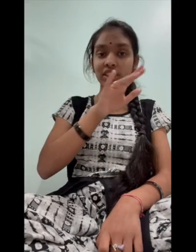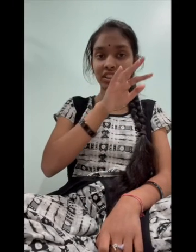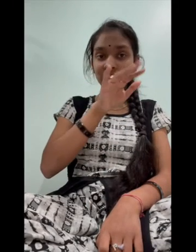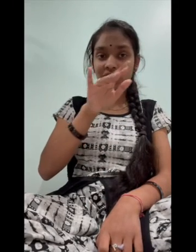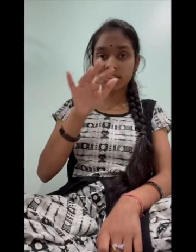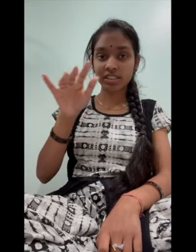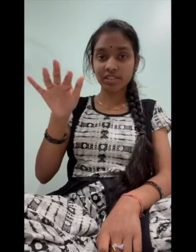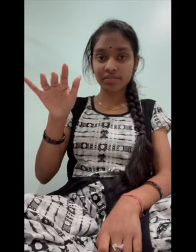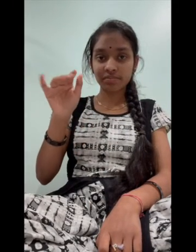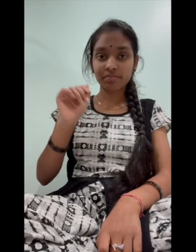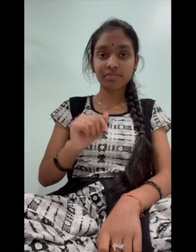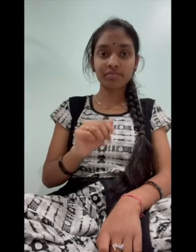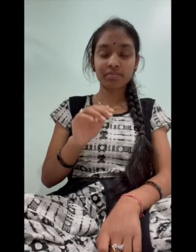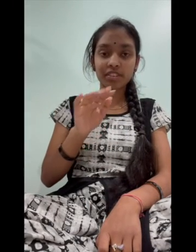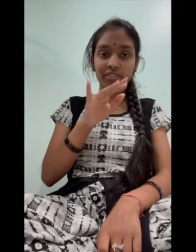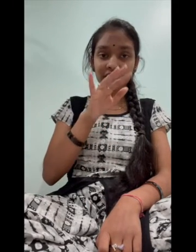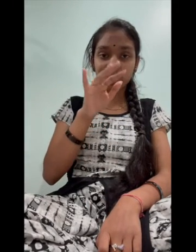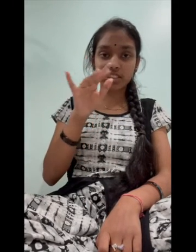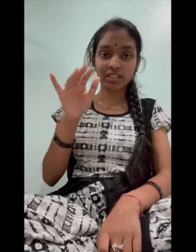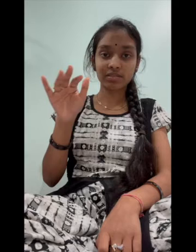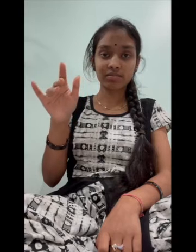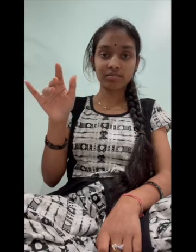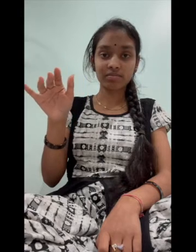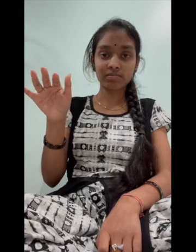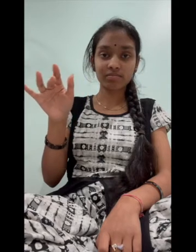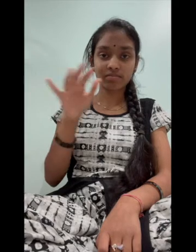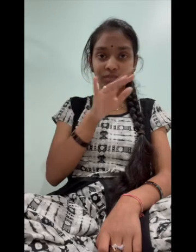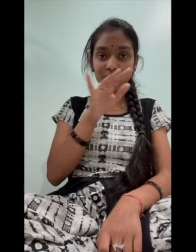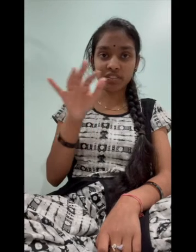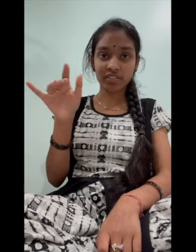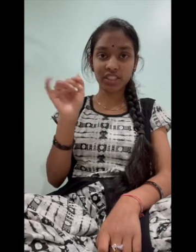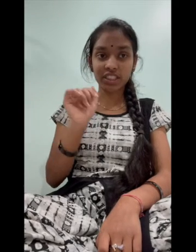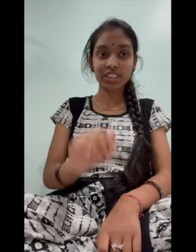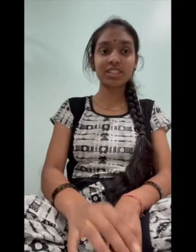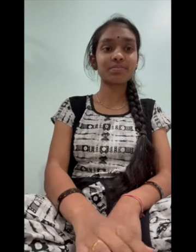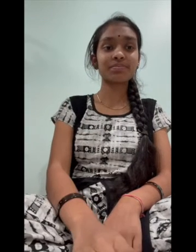just, the fingers, wave your fingers.